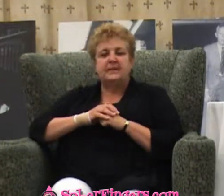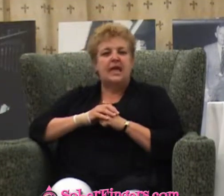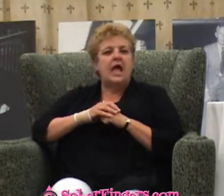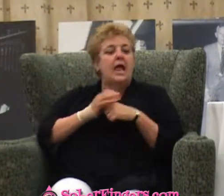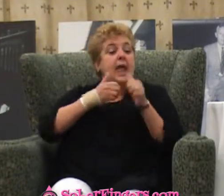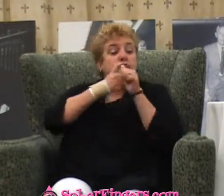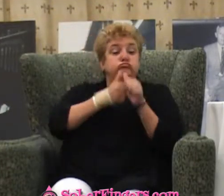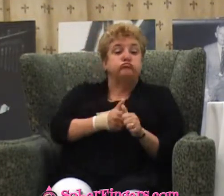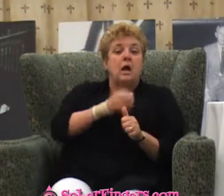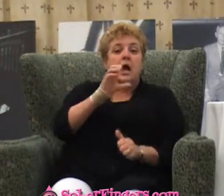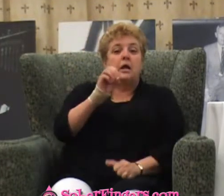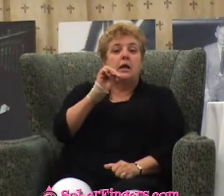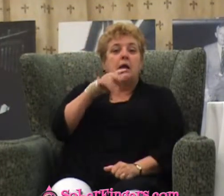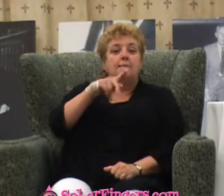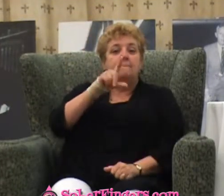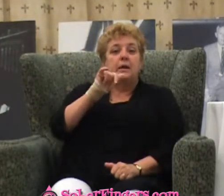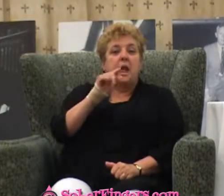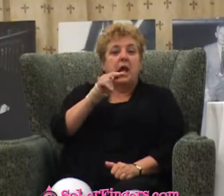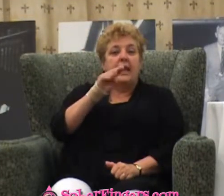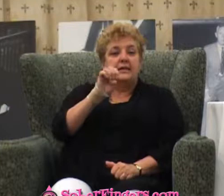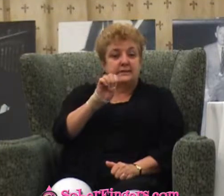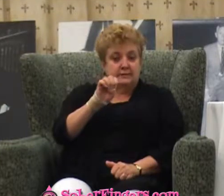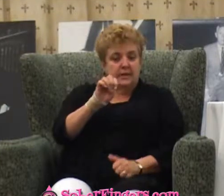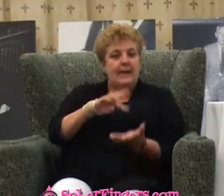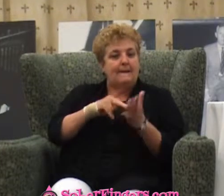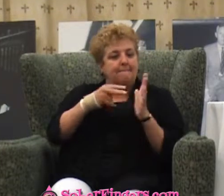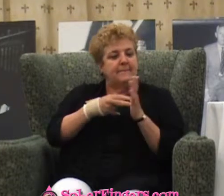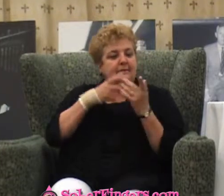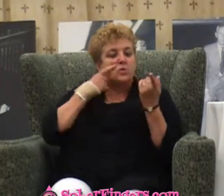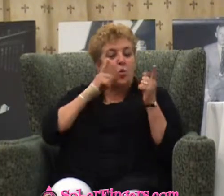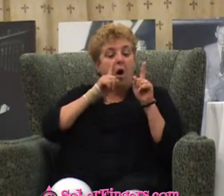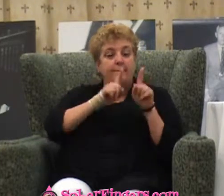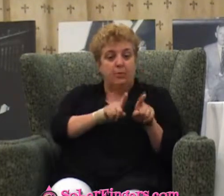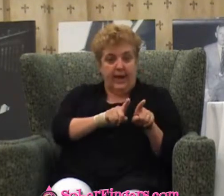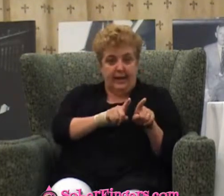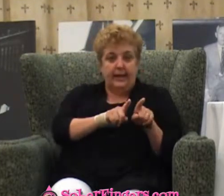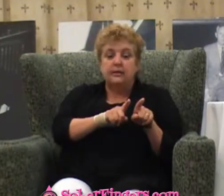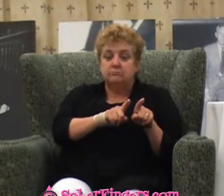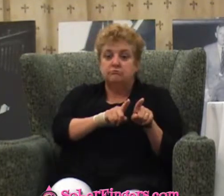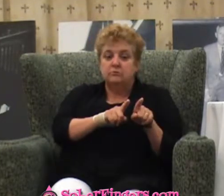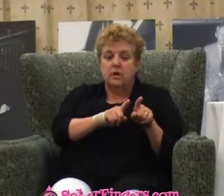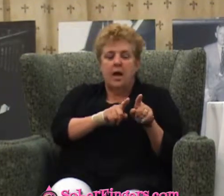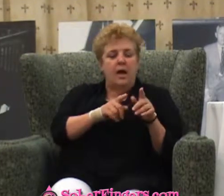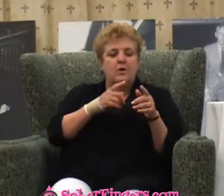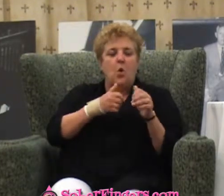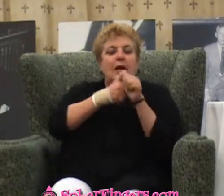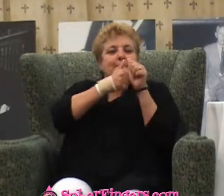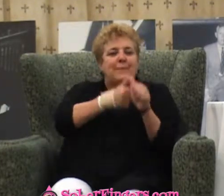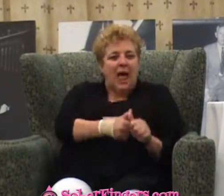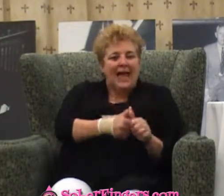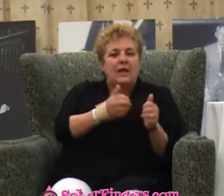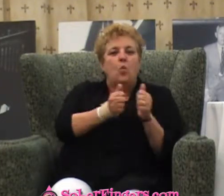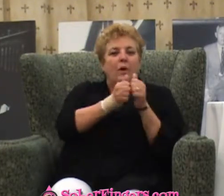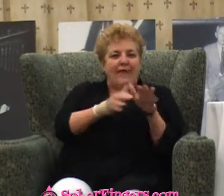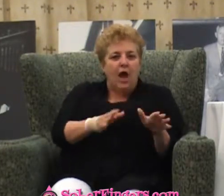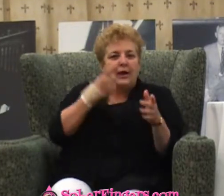by definition is cooperation without agreement. And I've been in compliance with AA for years, doing it for